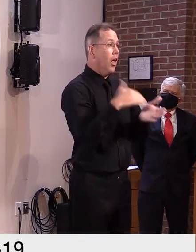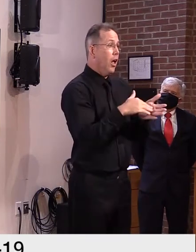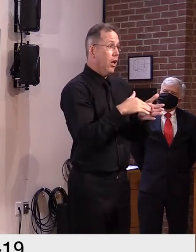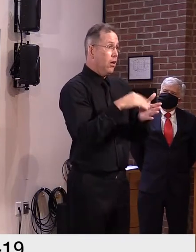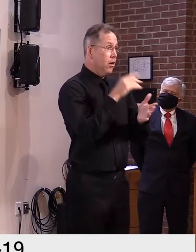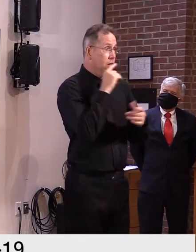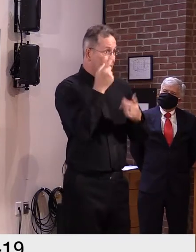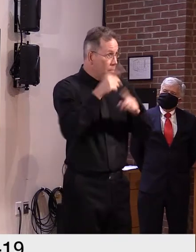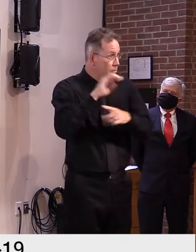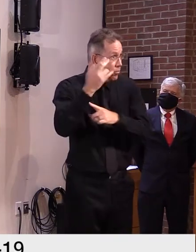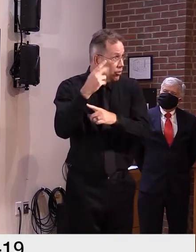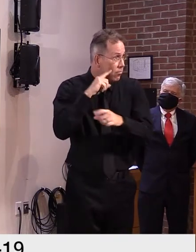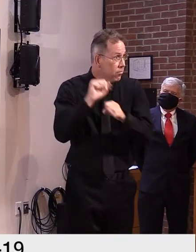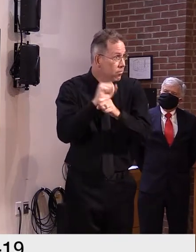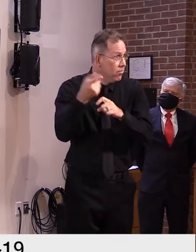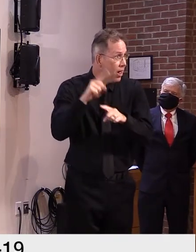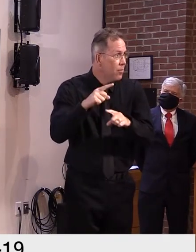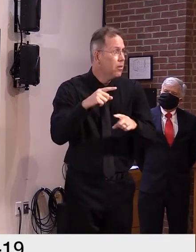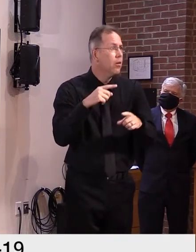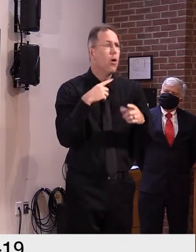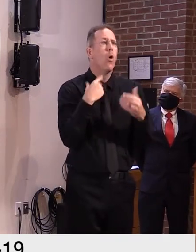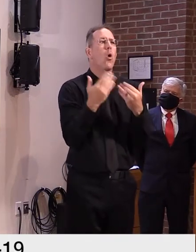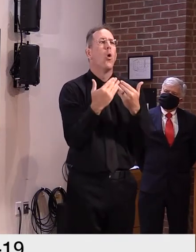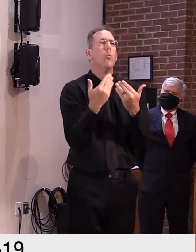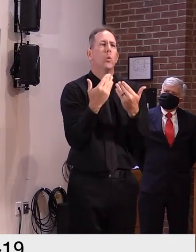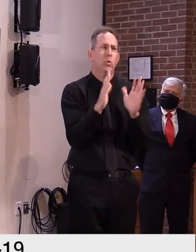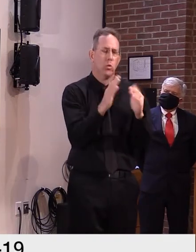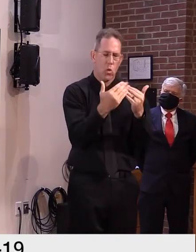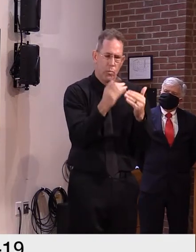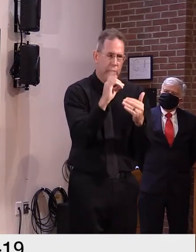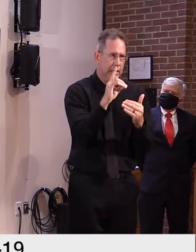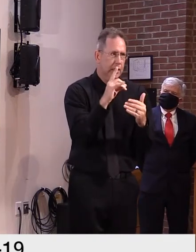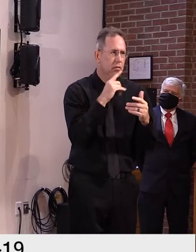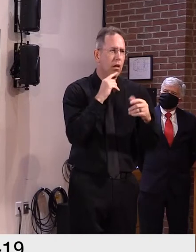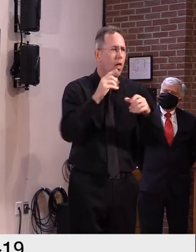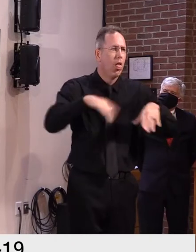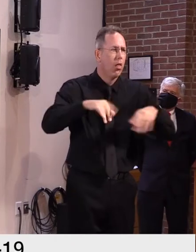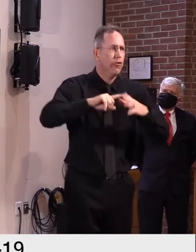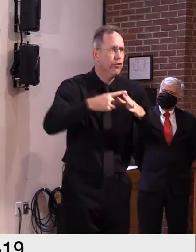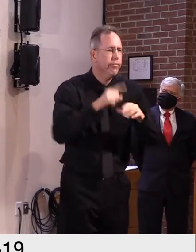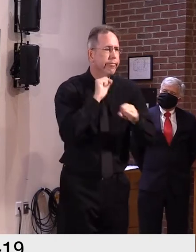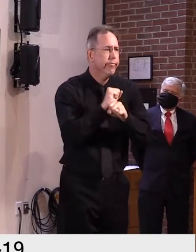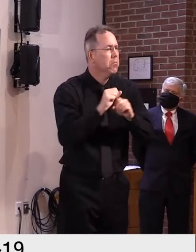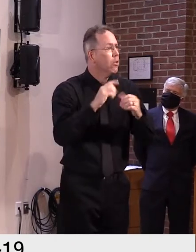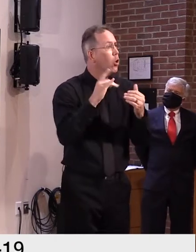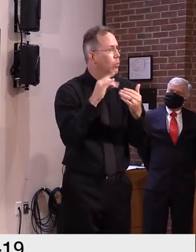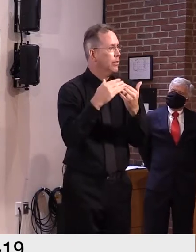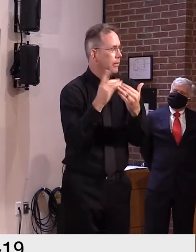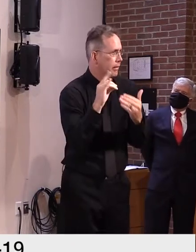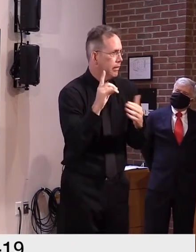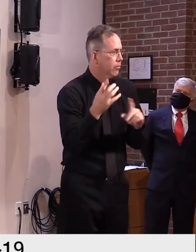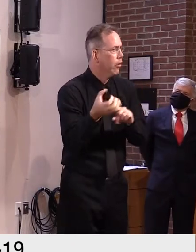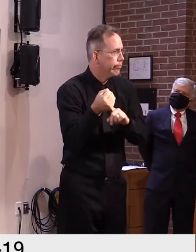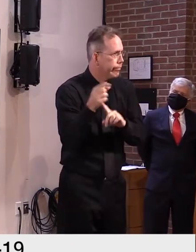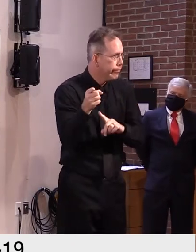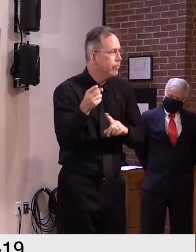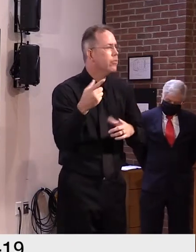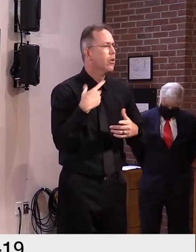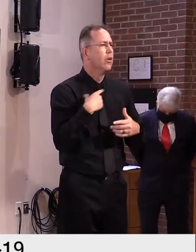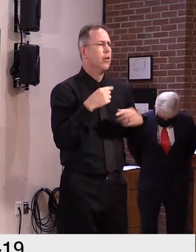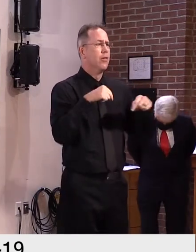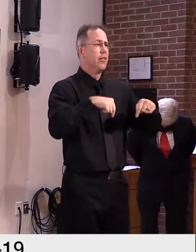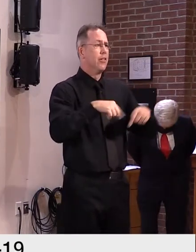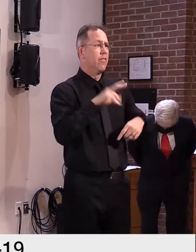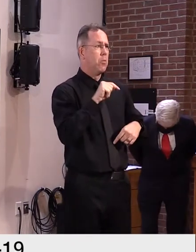My point is law enforcement, the FBI, along with state police and so forth, were able to thwart